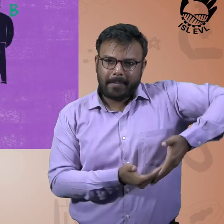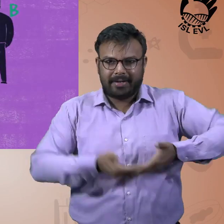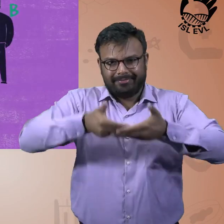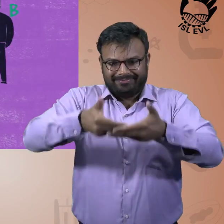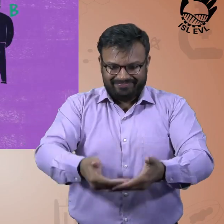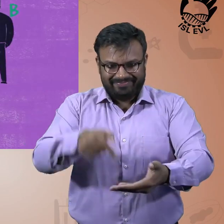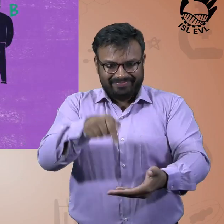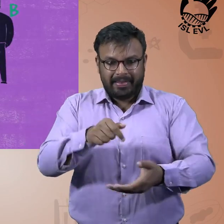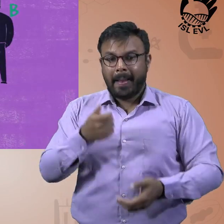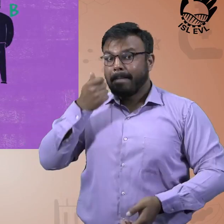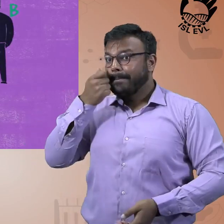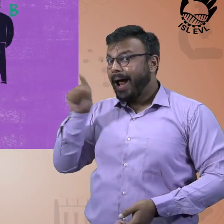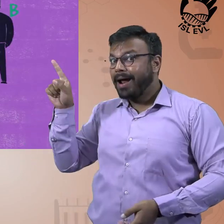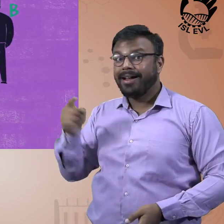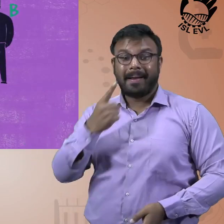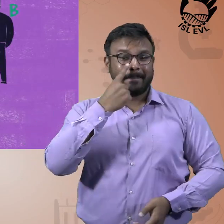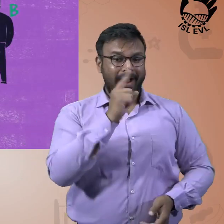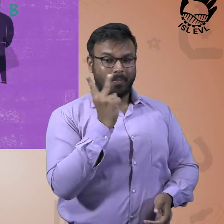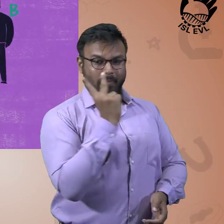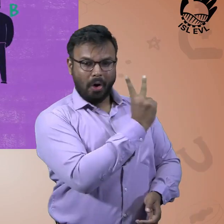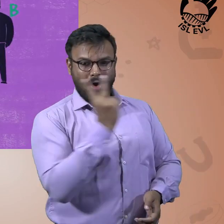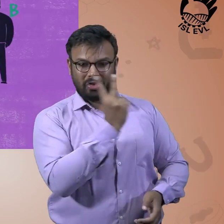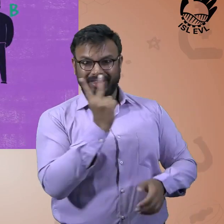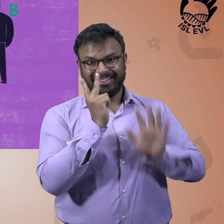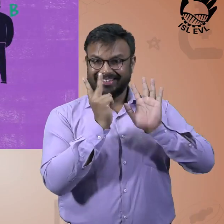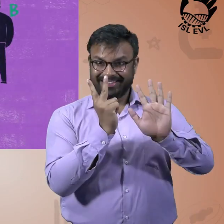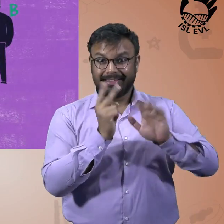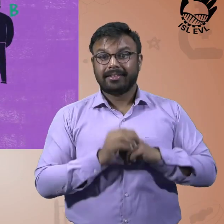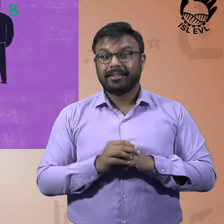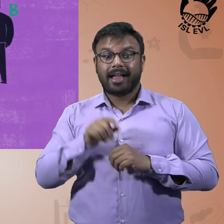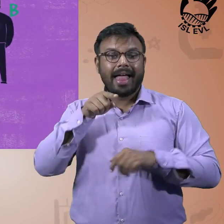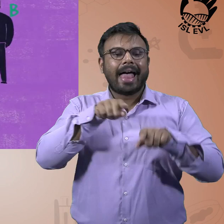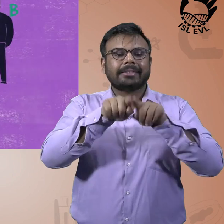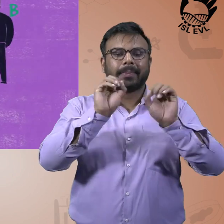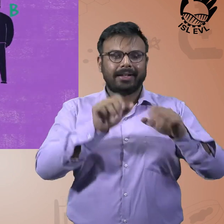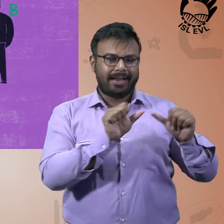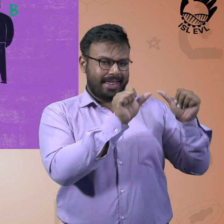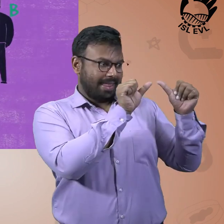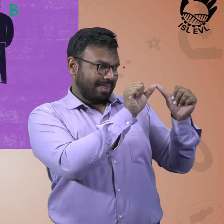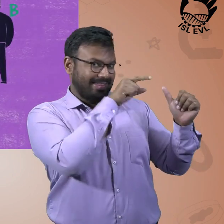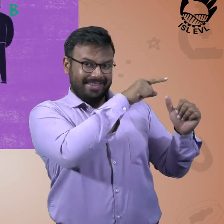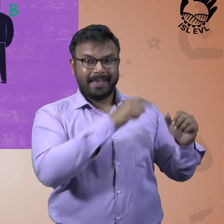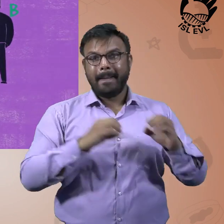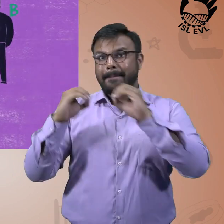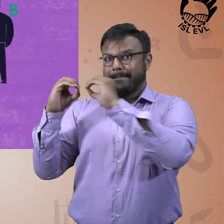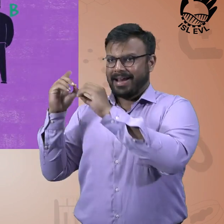every individual has two alleles determining the blood type. For blood types A